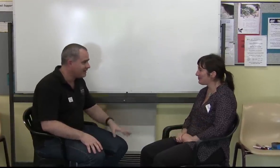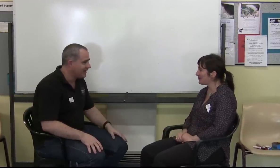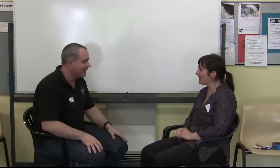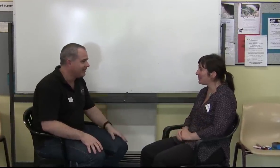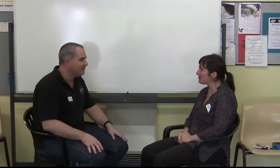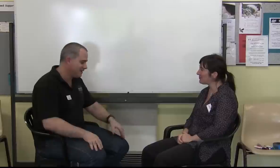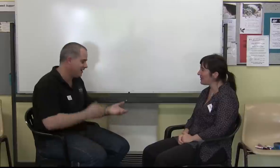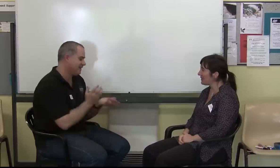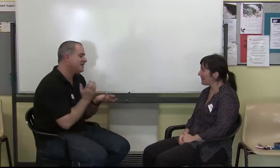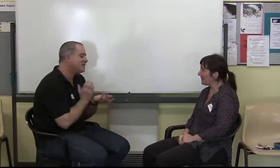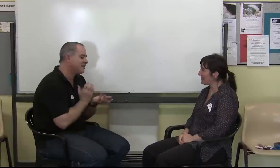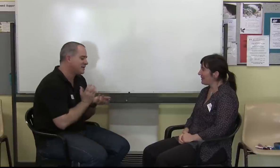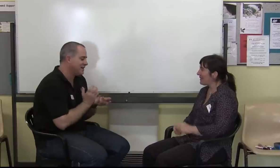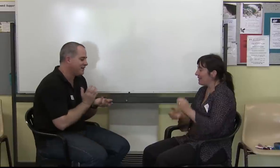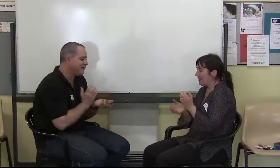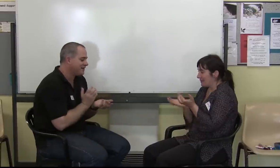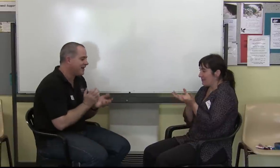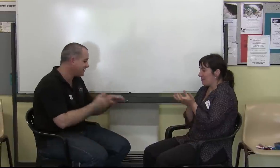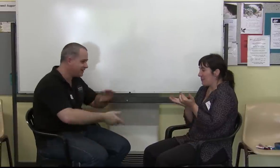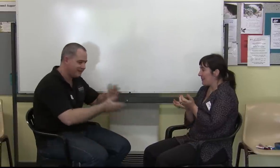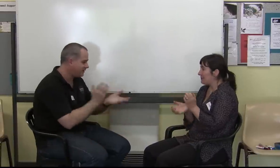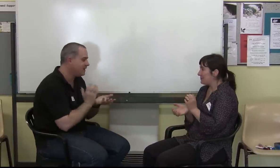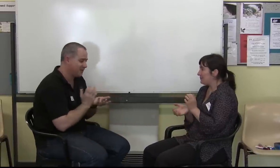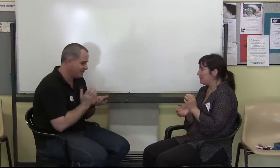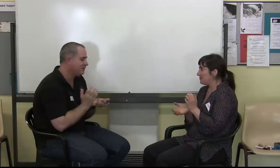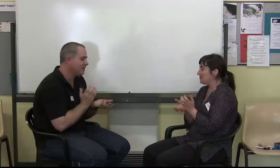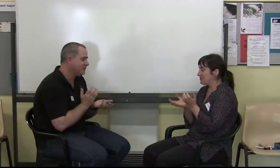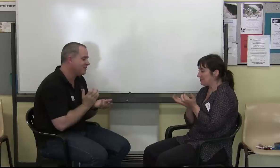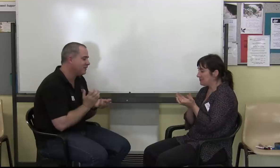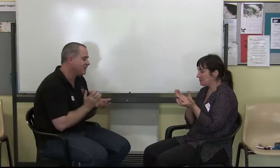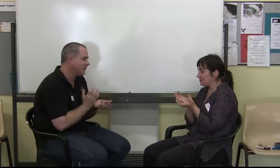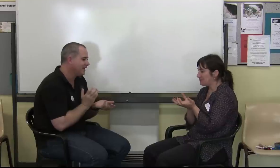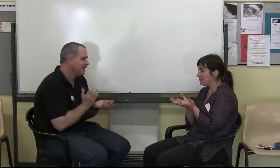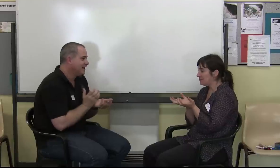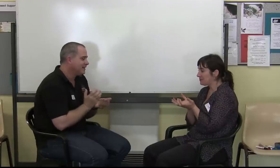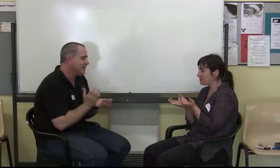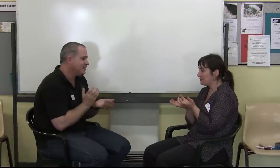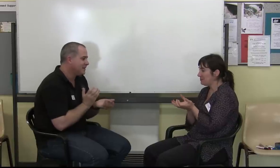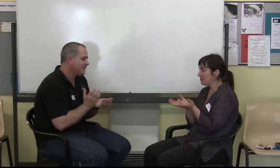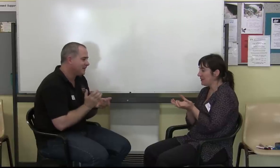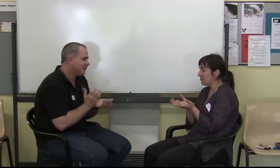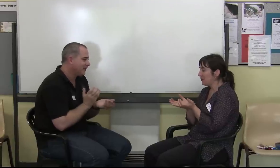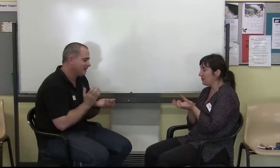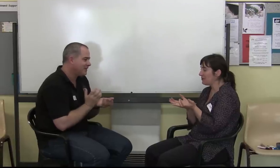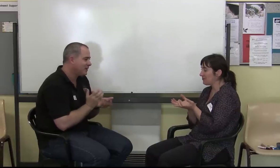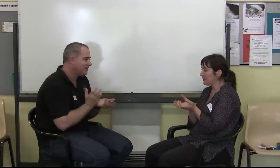today. Yeah. Alright, so let's just focus on that event for starters and do the tapping whichever way you prefer. So even though, last week,